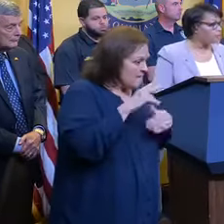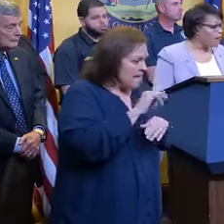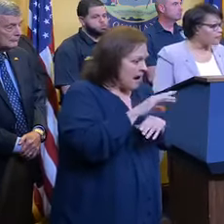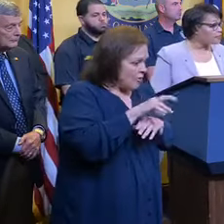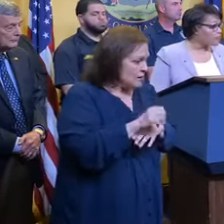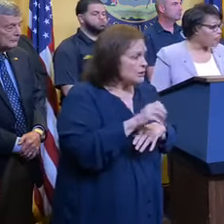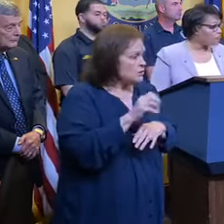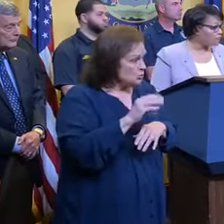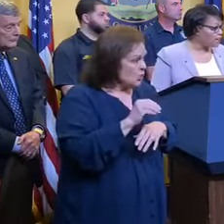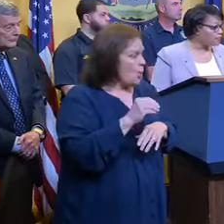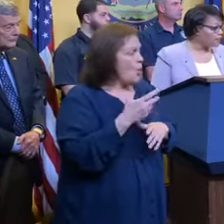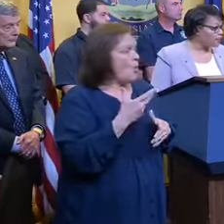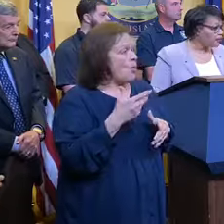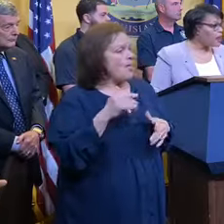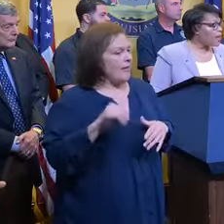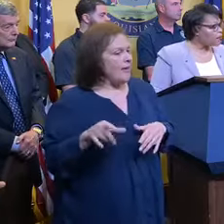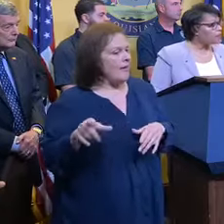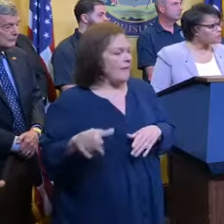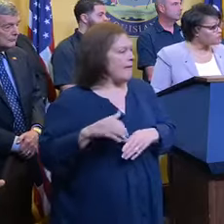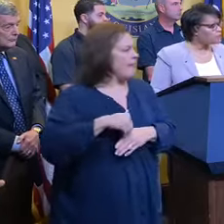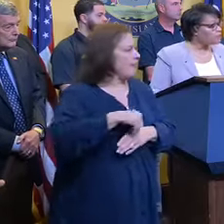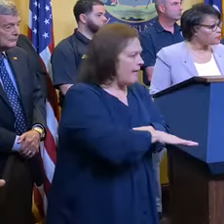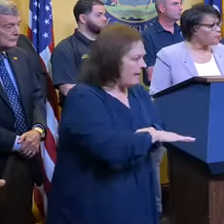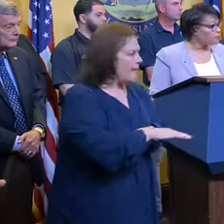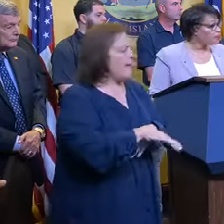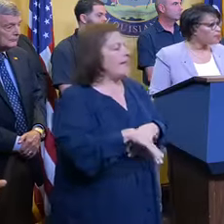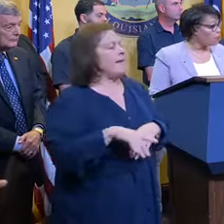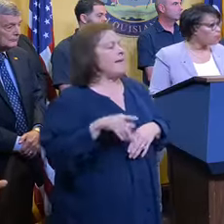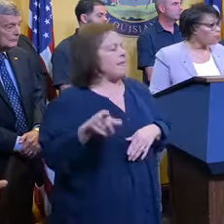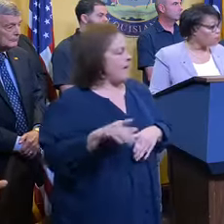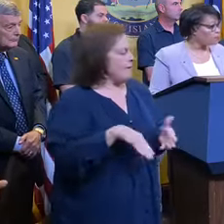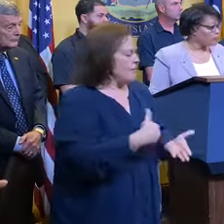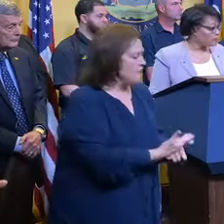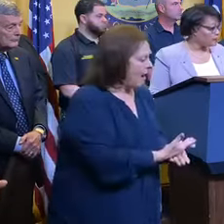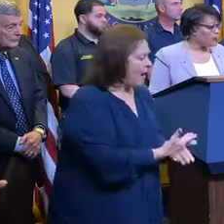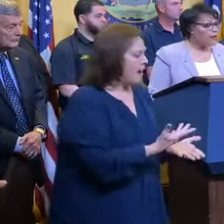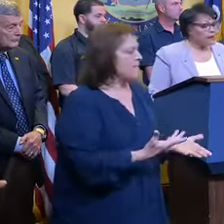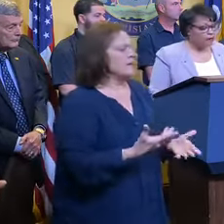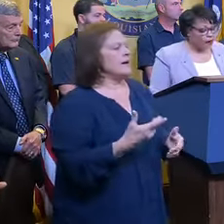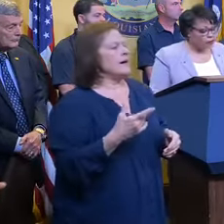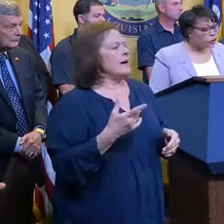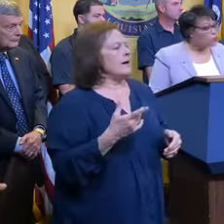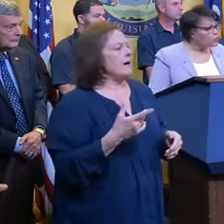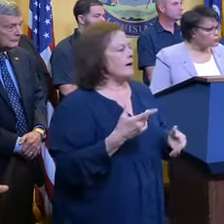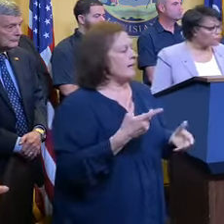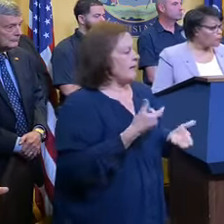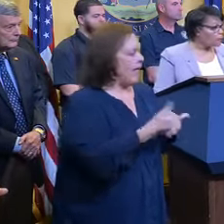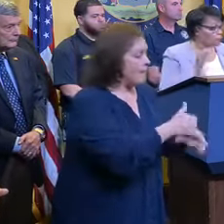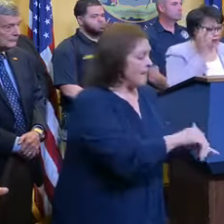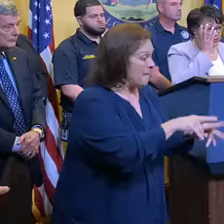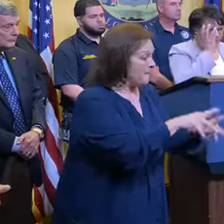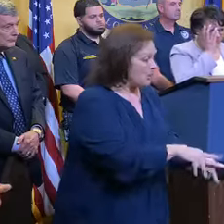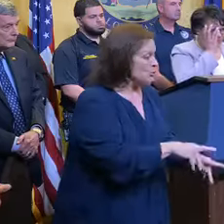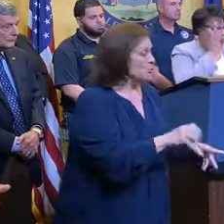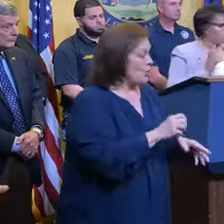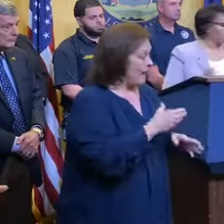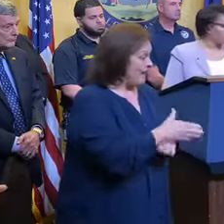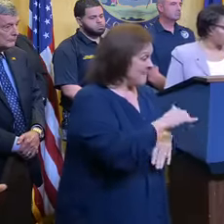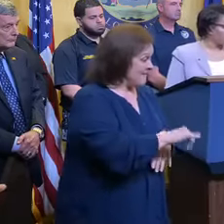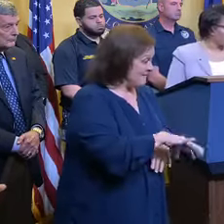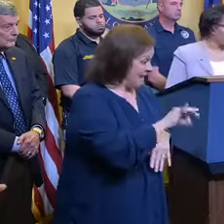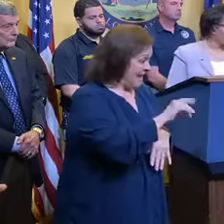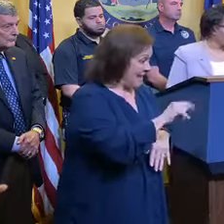we responded without protective gear, and we have since put our people on quarantine, and also moving forward with testing